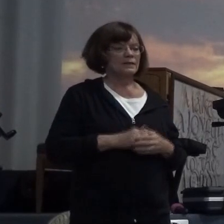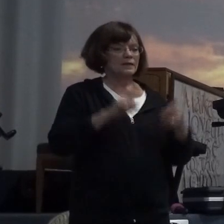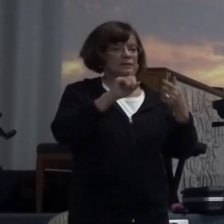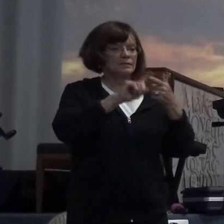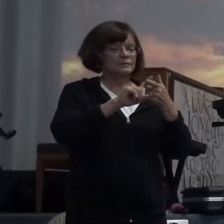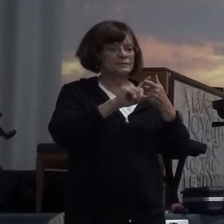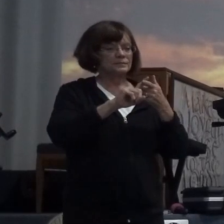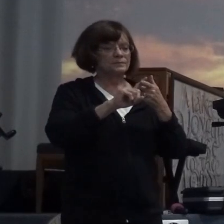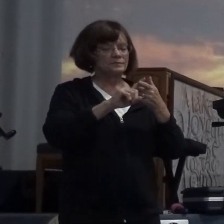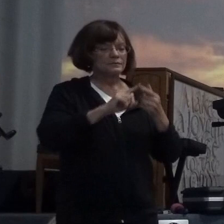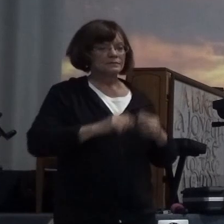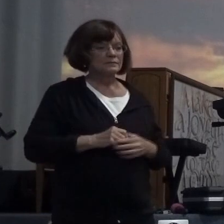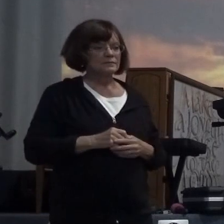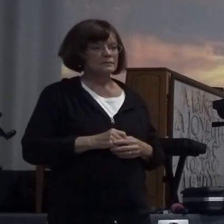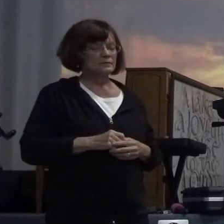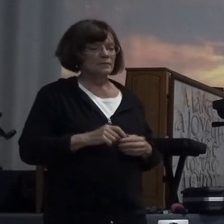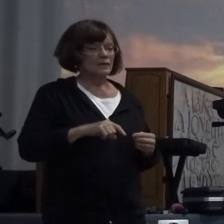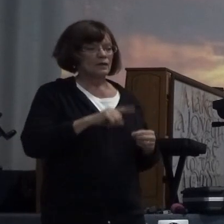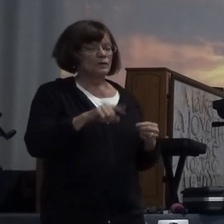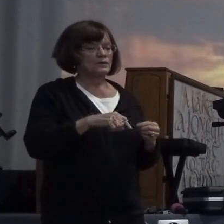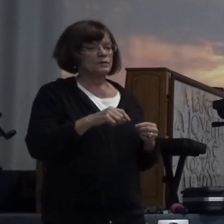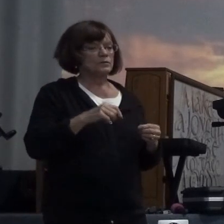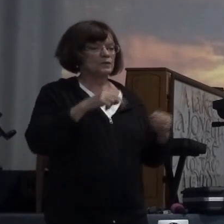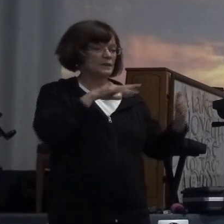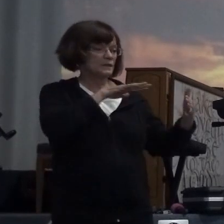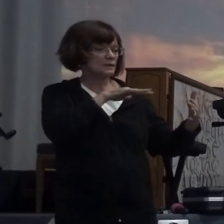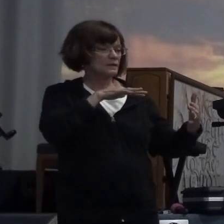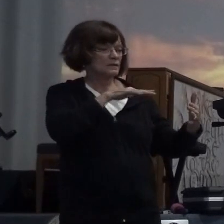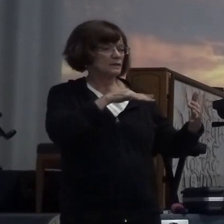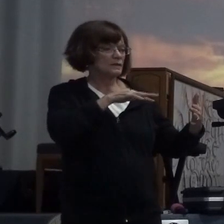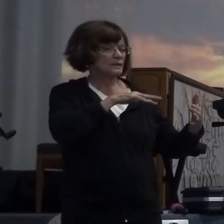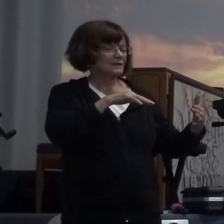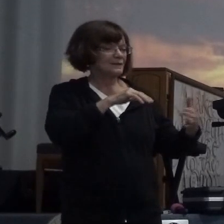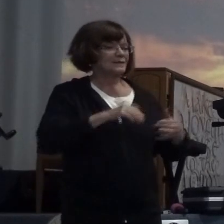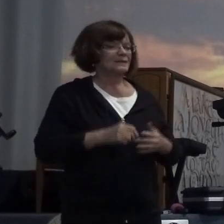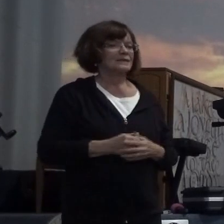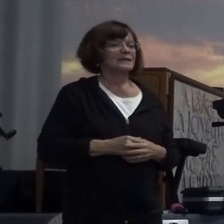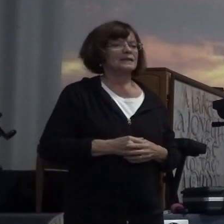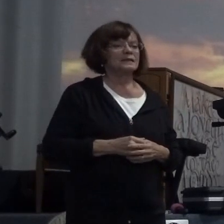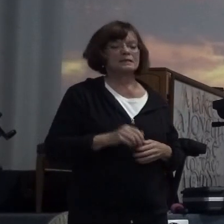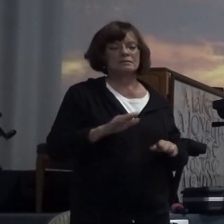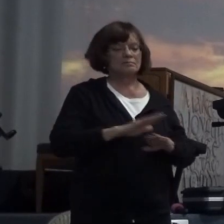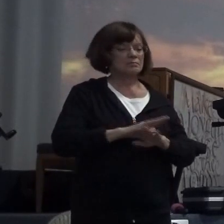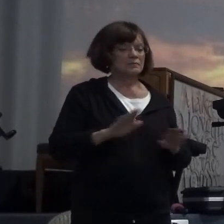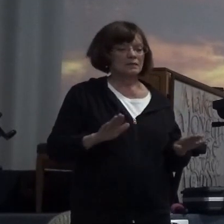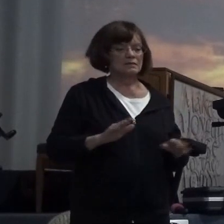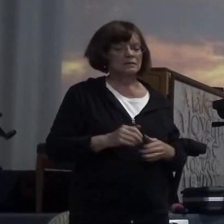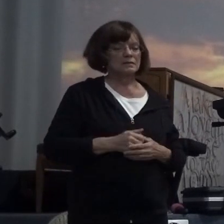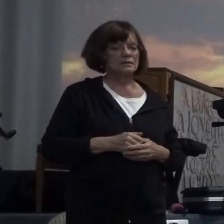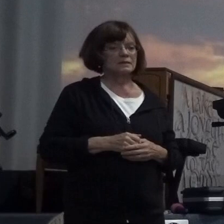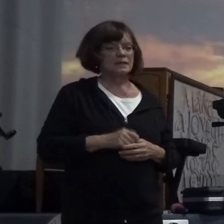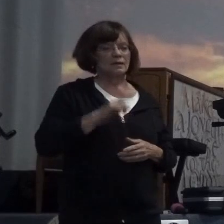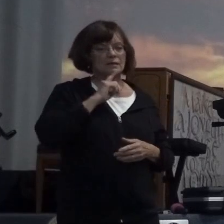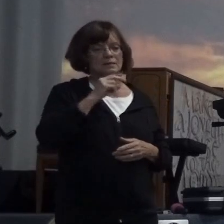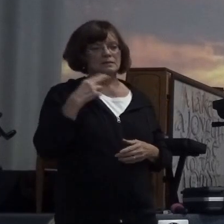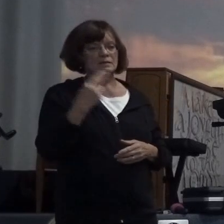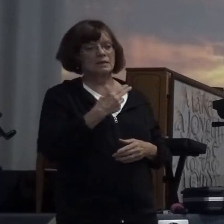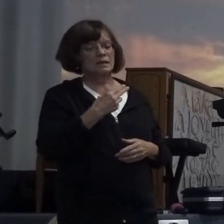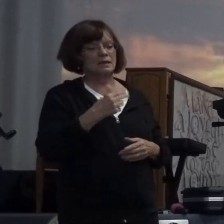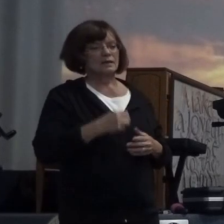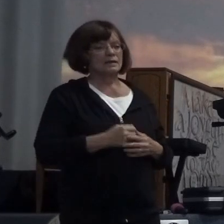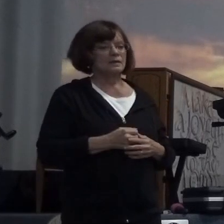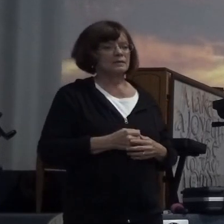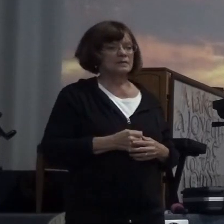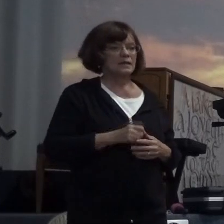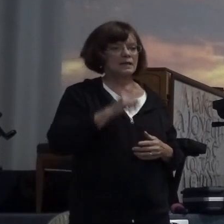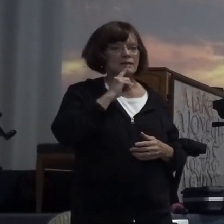he doesn't tell us to rise up and go out and get your vote in. He doesn't. And so he doesn't